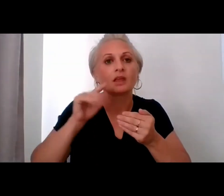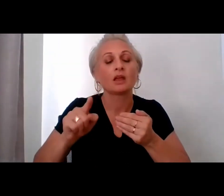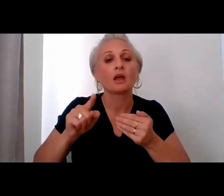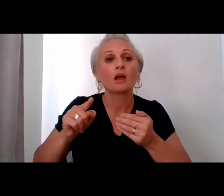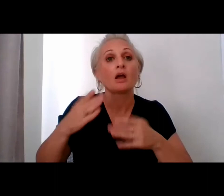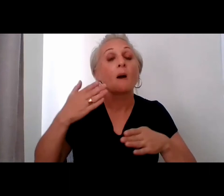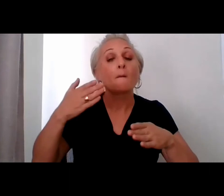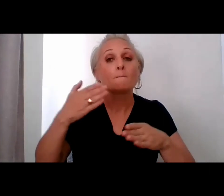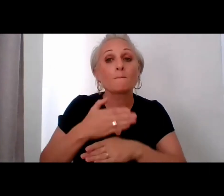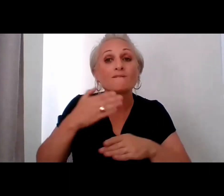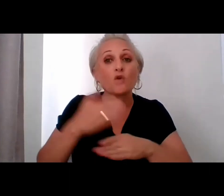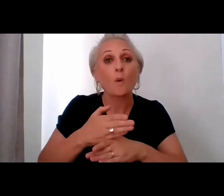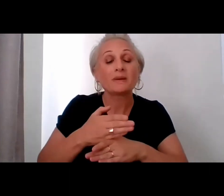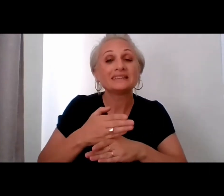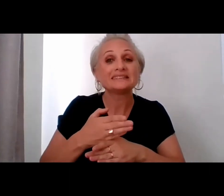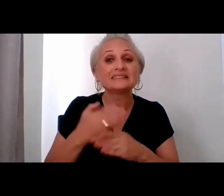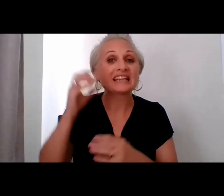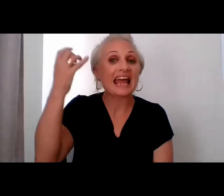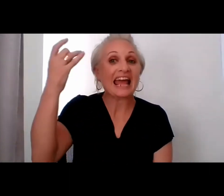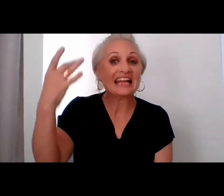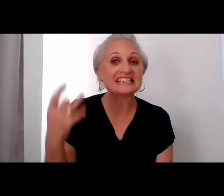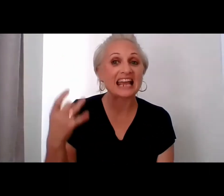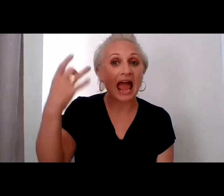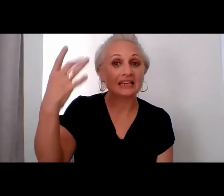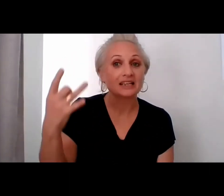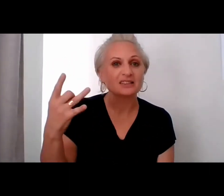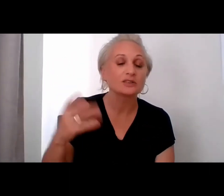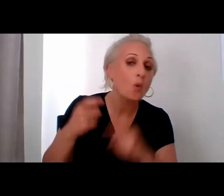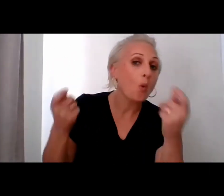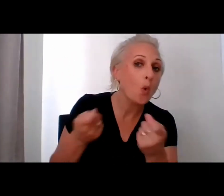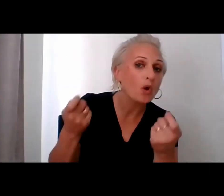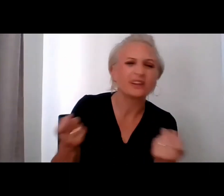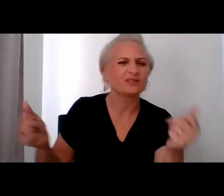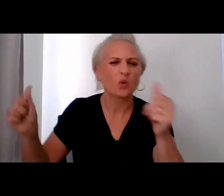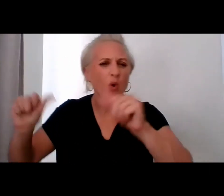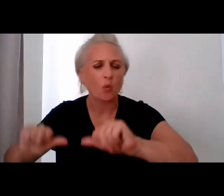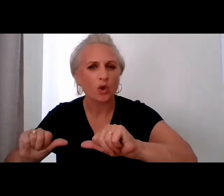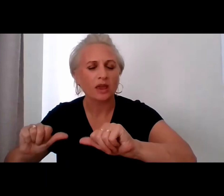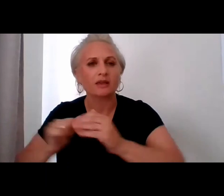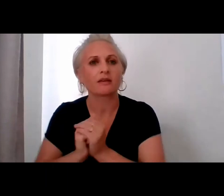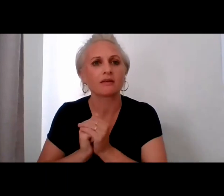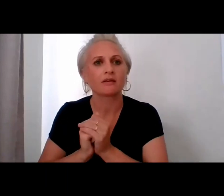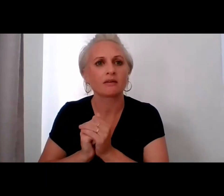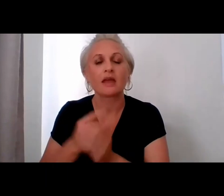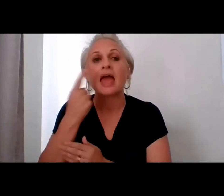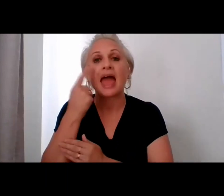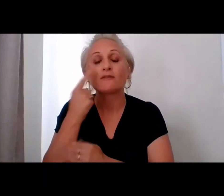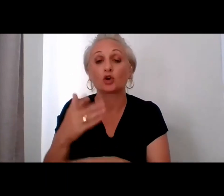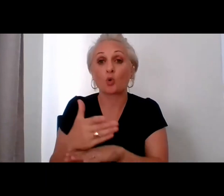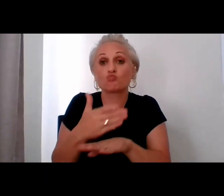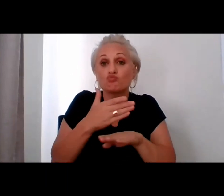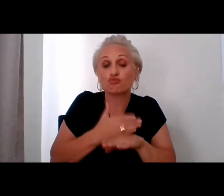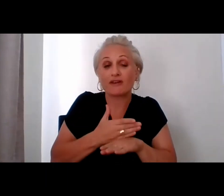or KPIs, for each of the 8 previously policy options and now